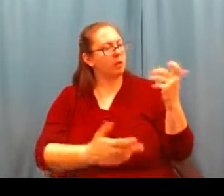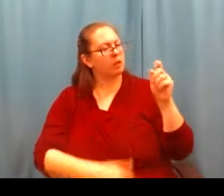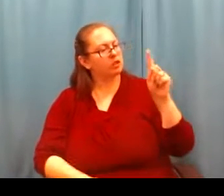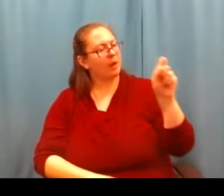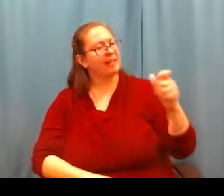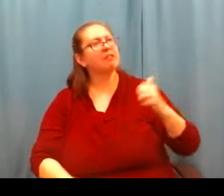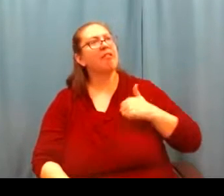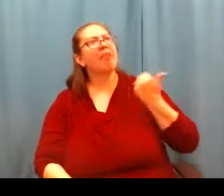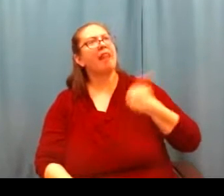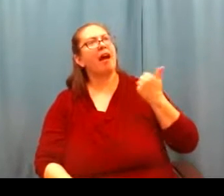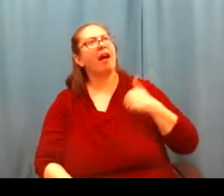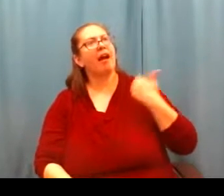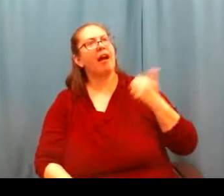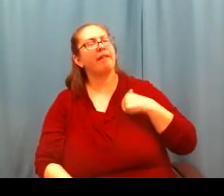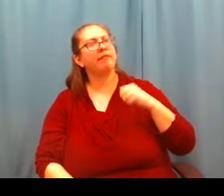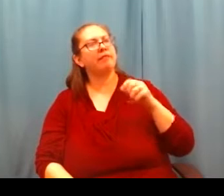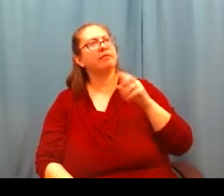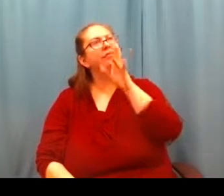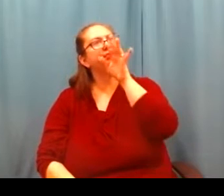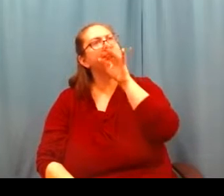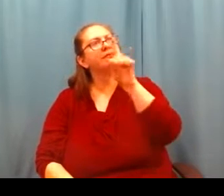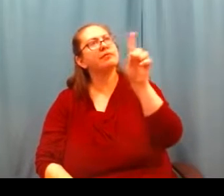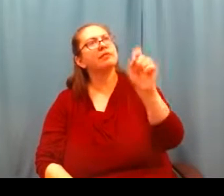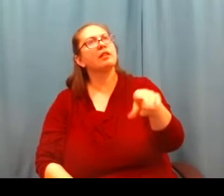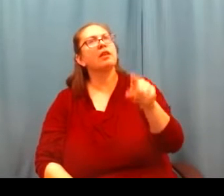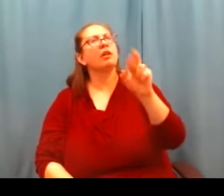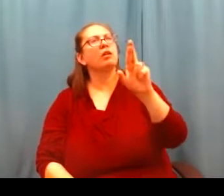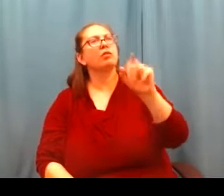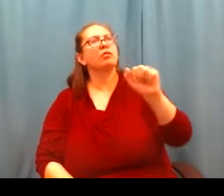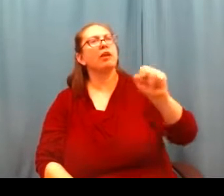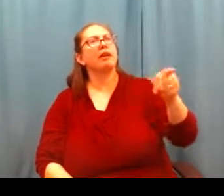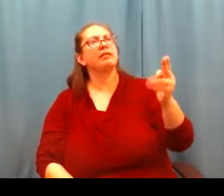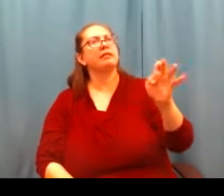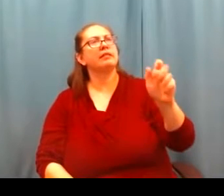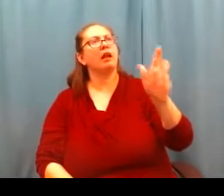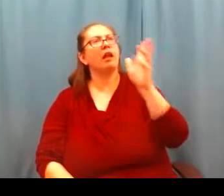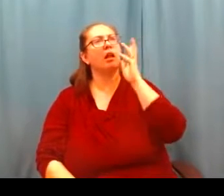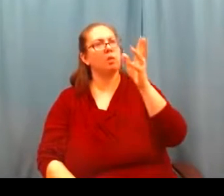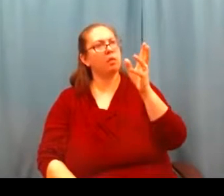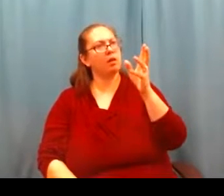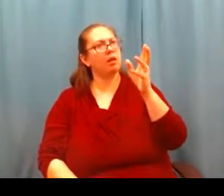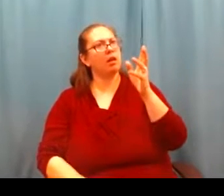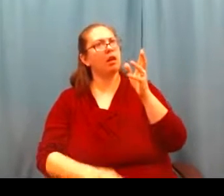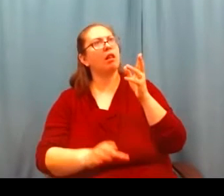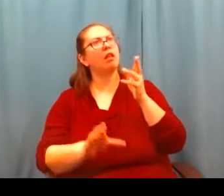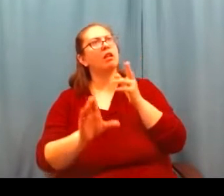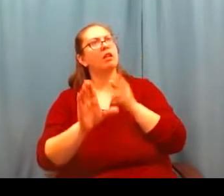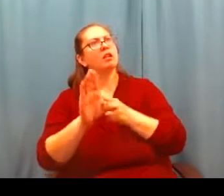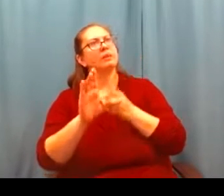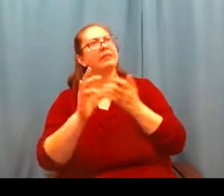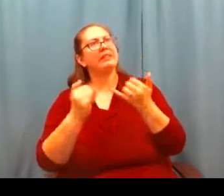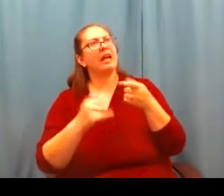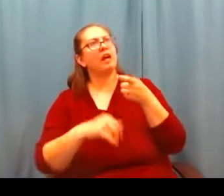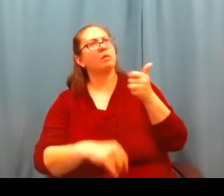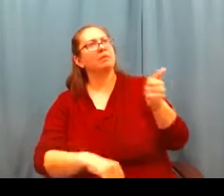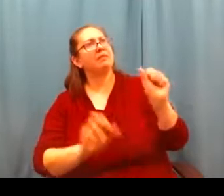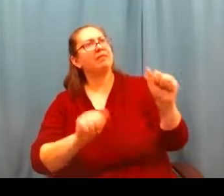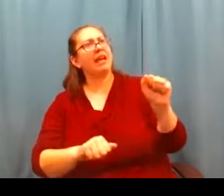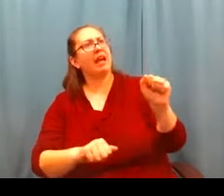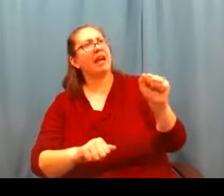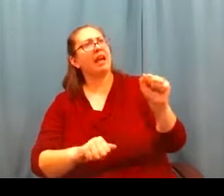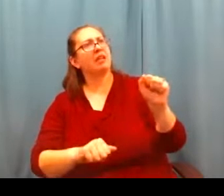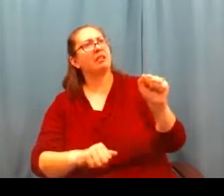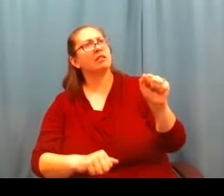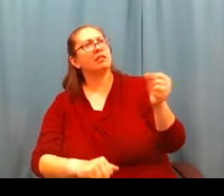So good. His name is Raphael Green. We're going to bring him on now. He should be able to unmute himself now and ask a